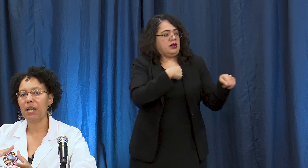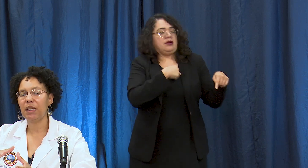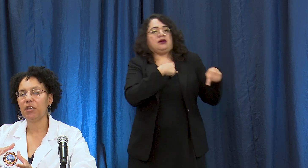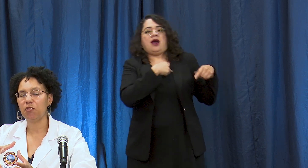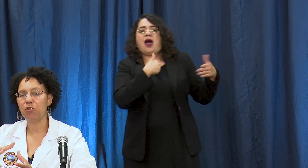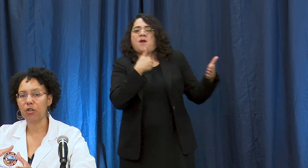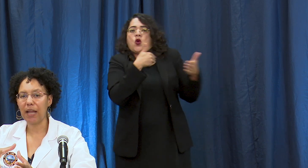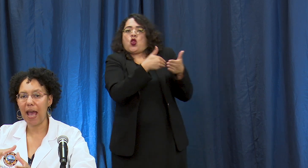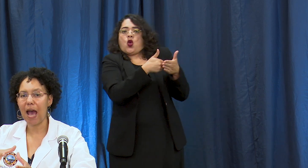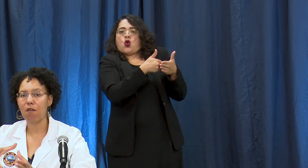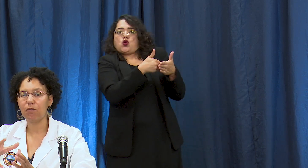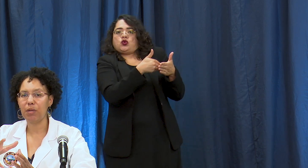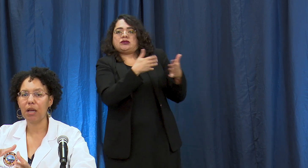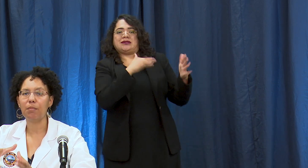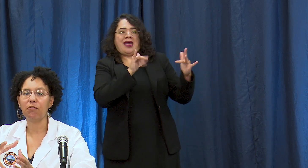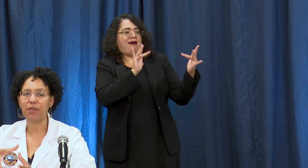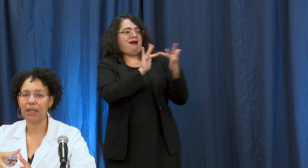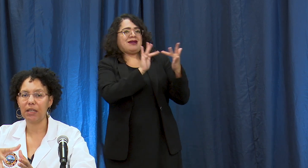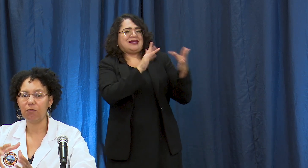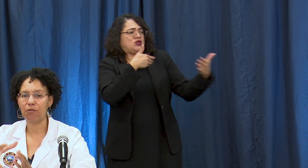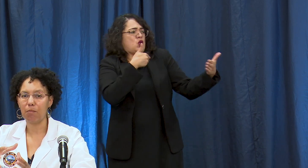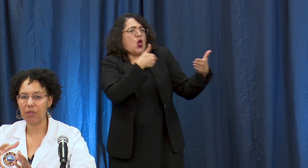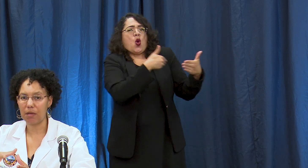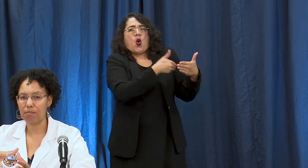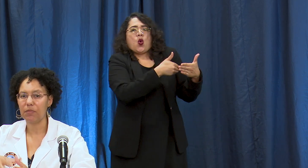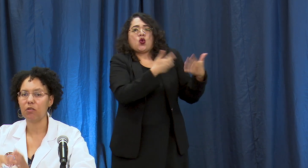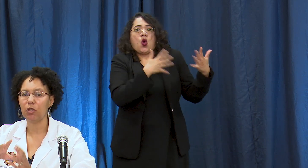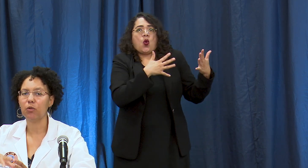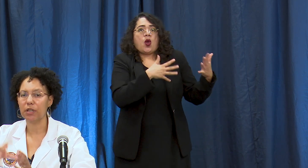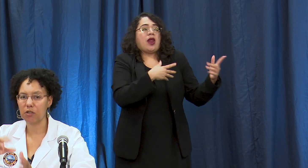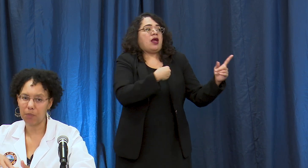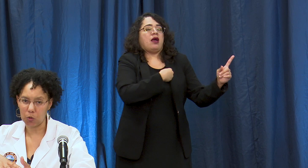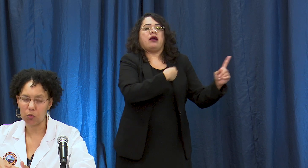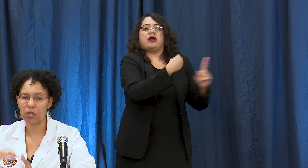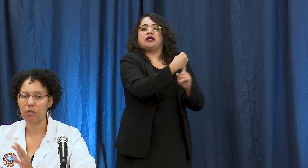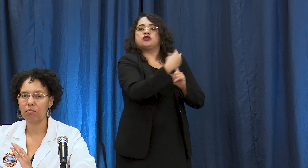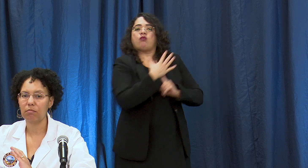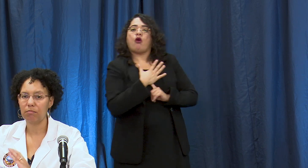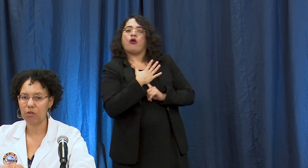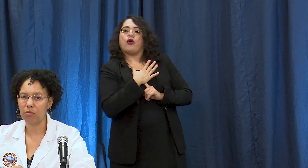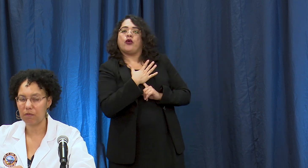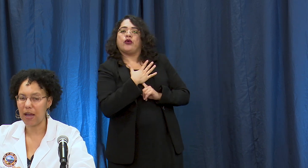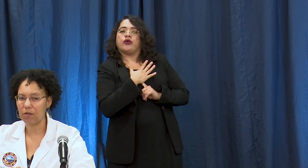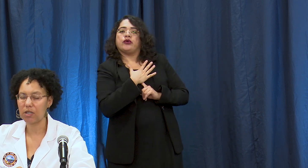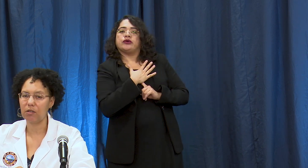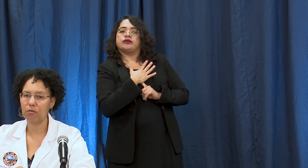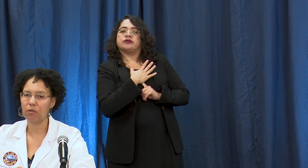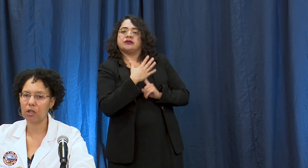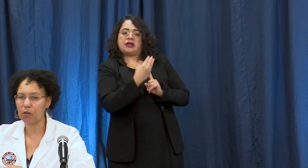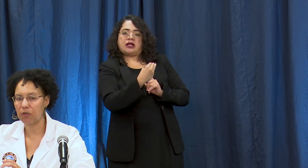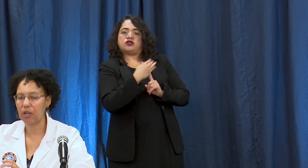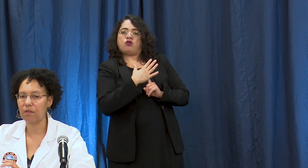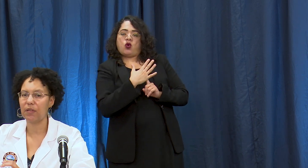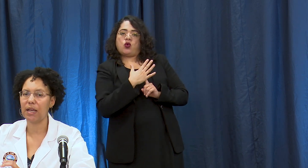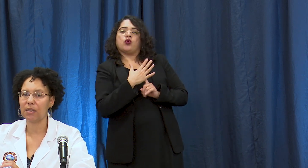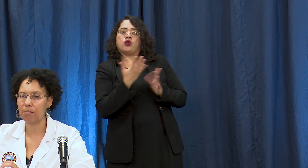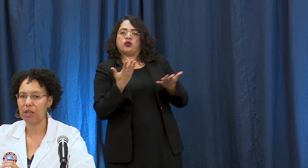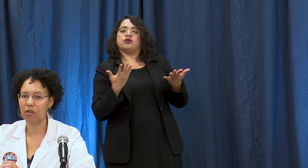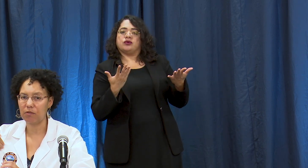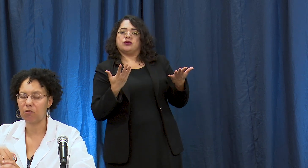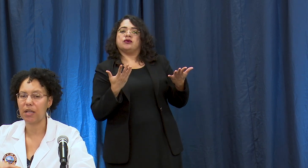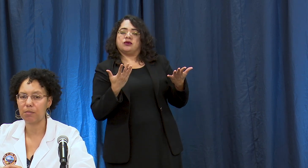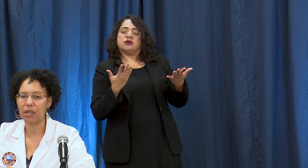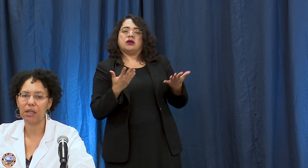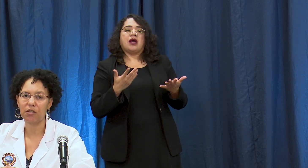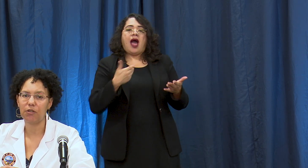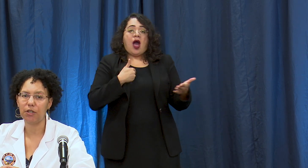to somebody that you could have become infected from them. So you were exposed to the virus. You were close enough that somebody